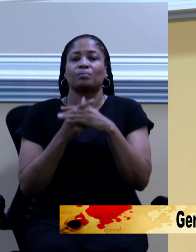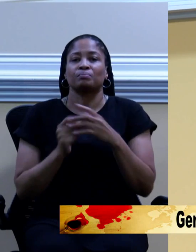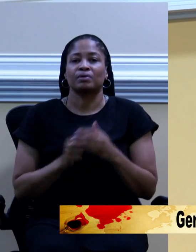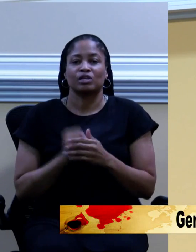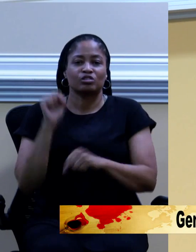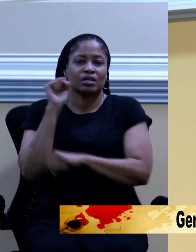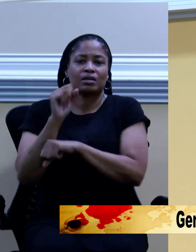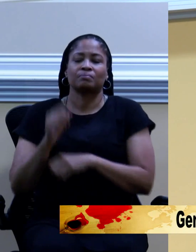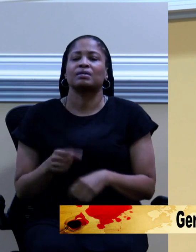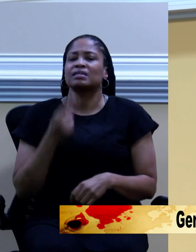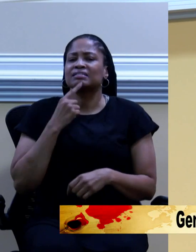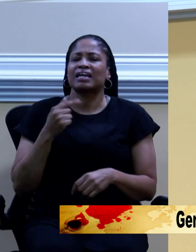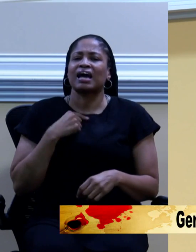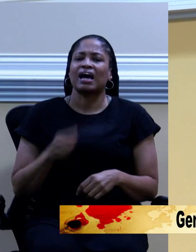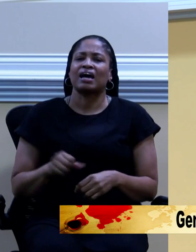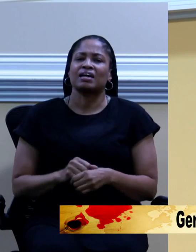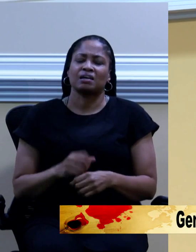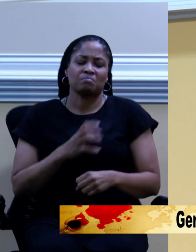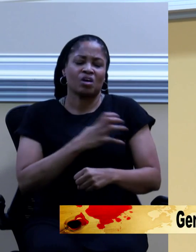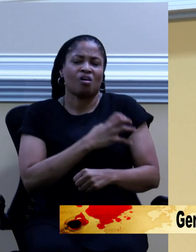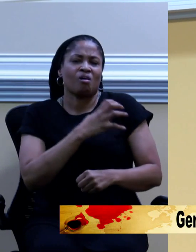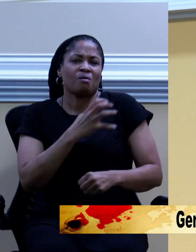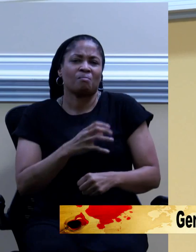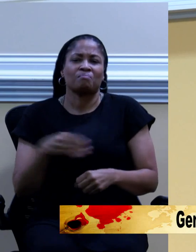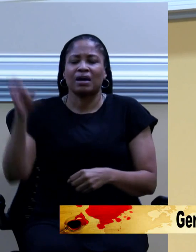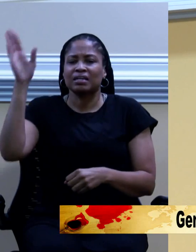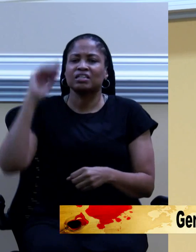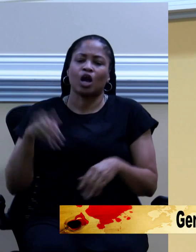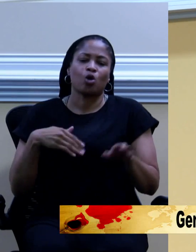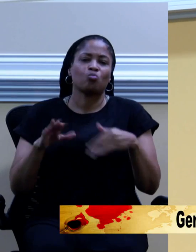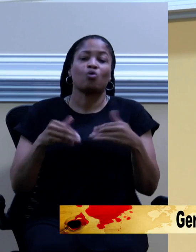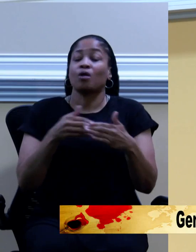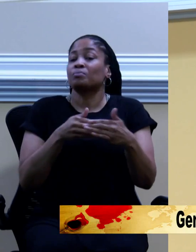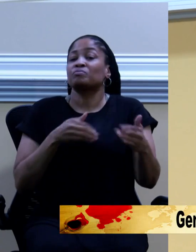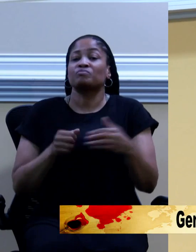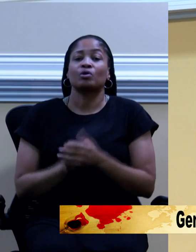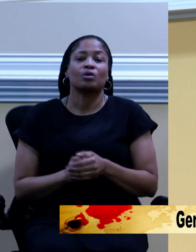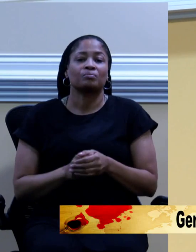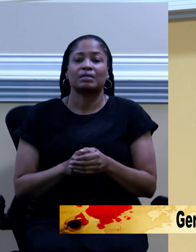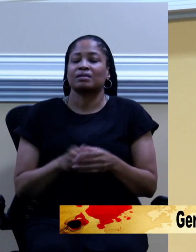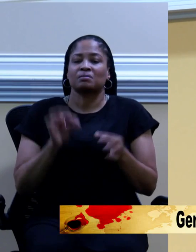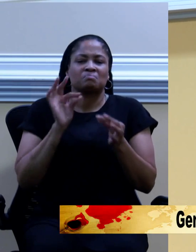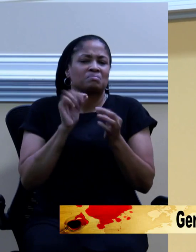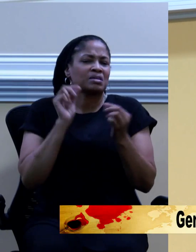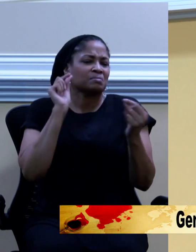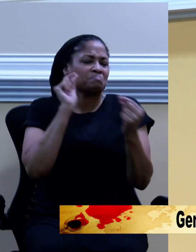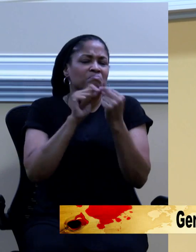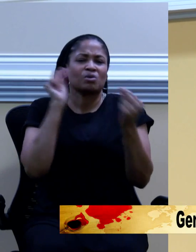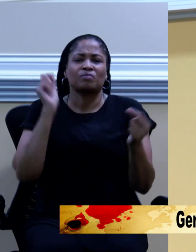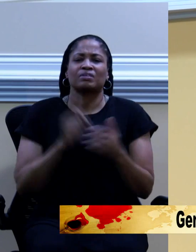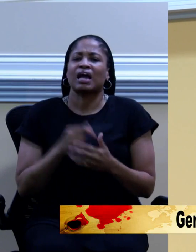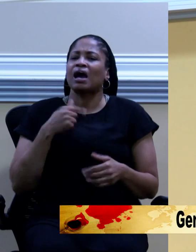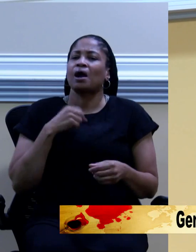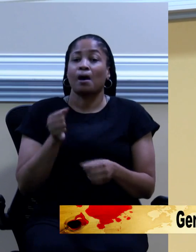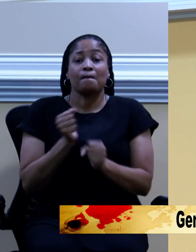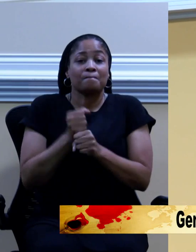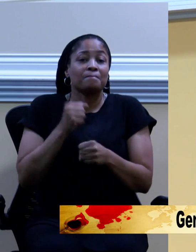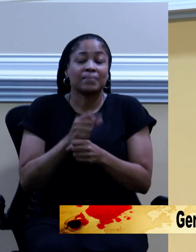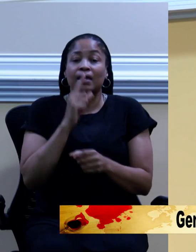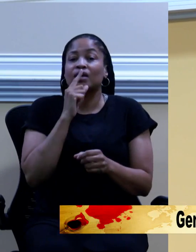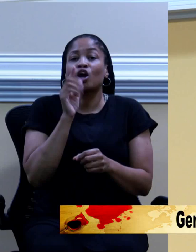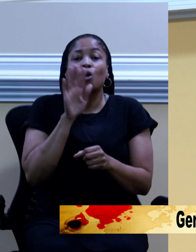Almighty God. Walk before me and be thou perfect. Go ahead. And I will make my covenant between me and thee and will multiply